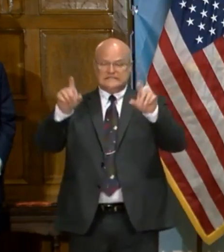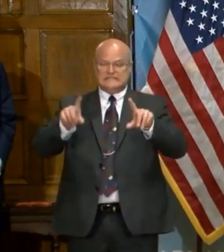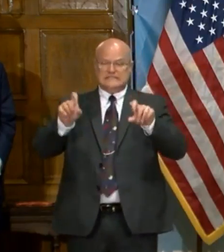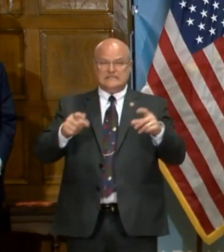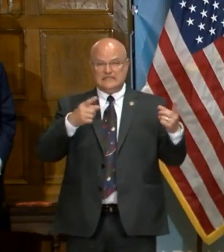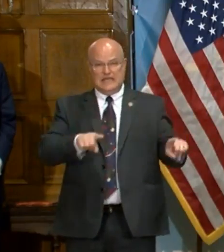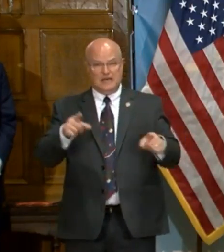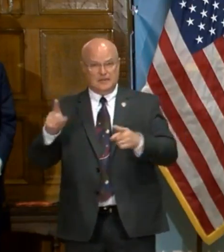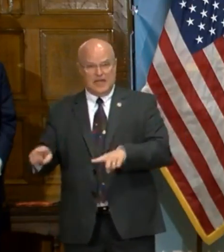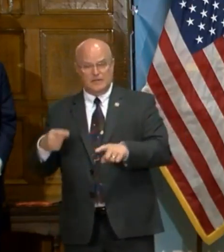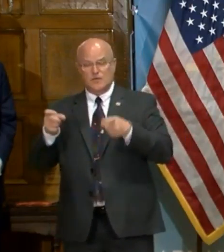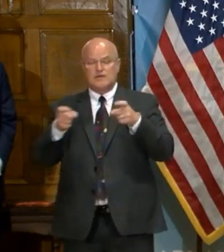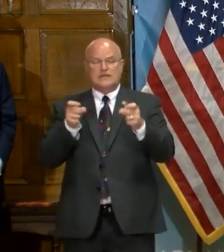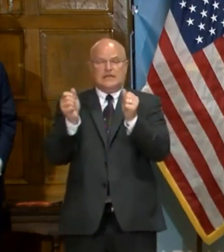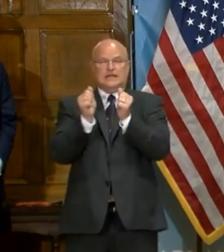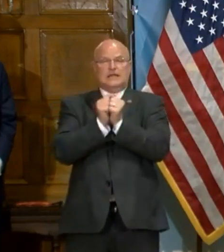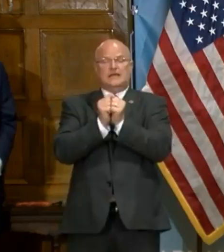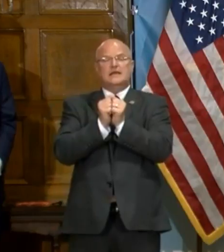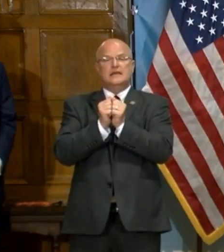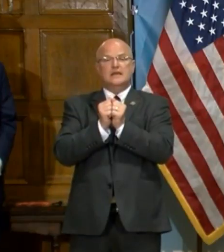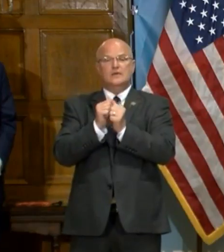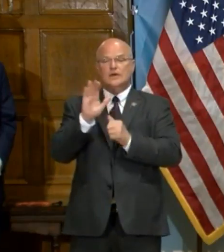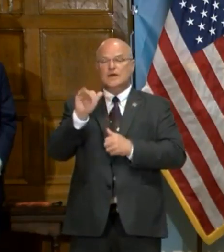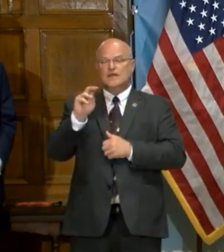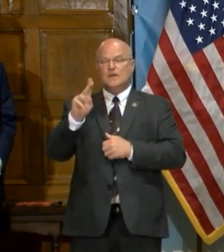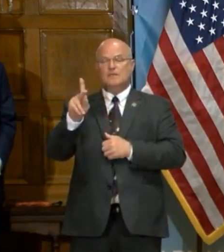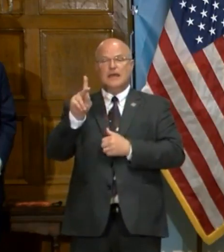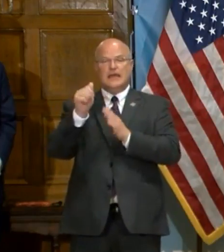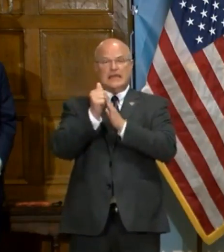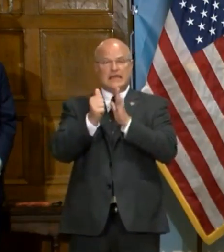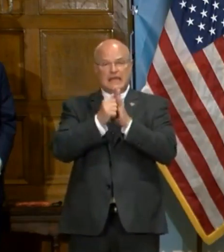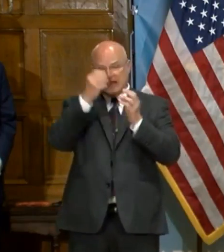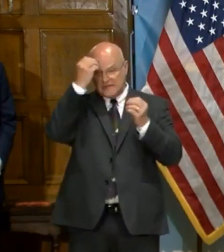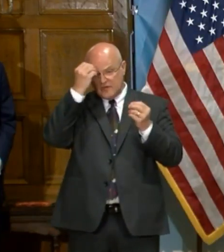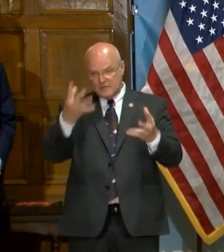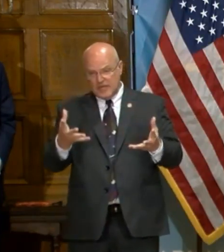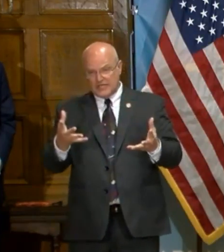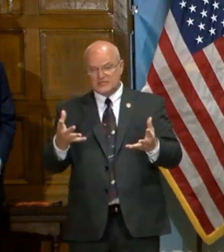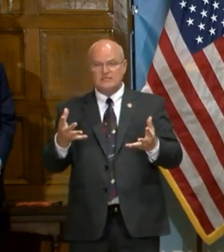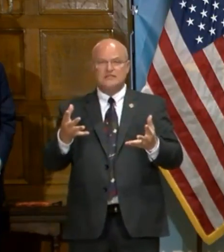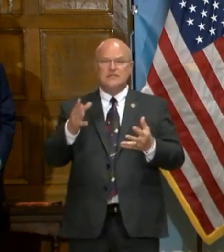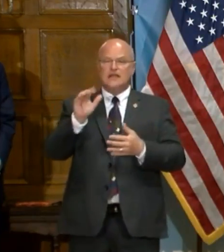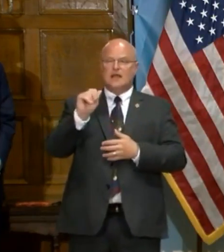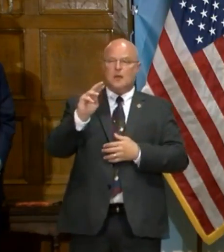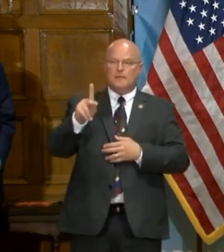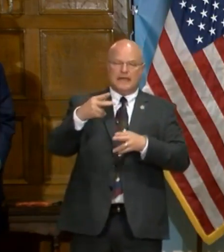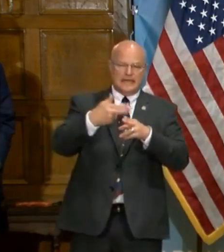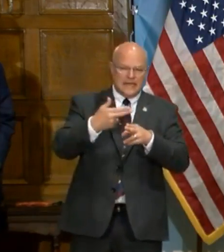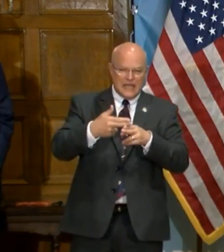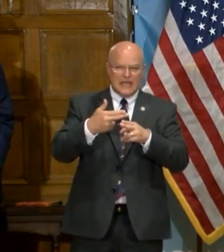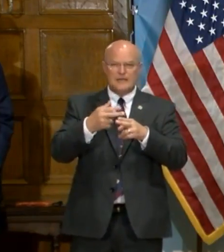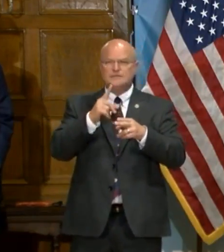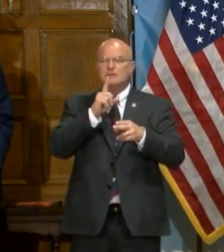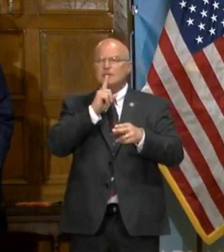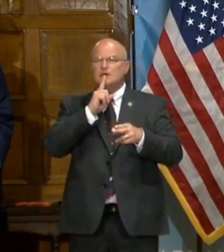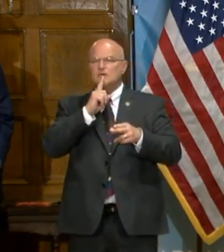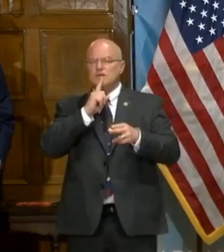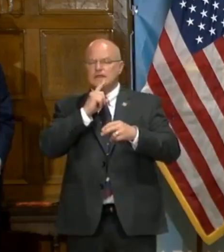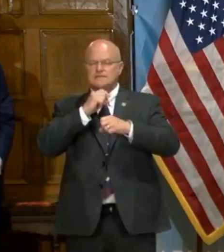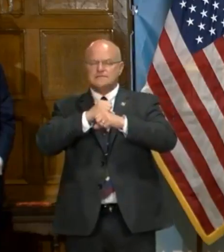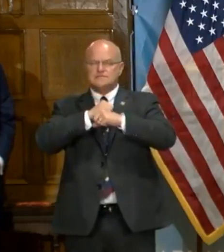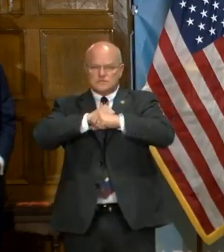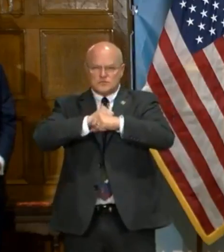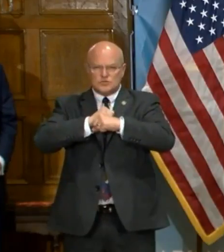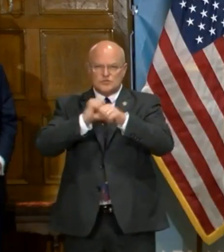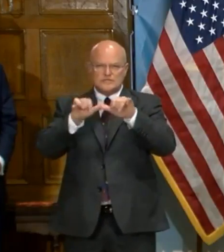testing will go into that as we're dealing with banking account information and routing information, and we want to make sure that site and system is secure as